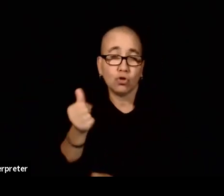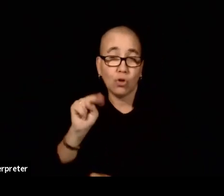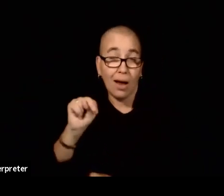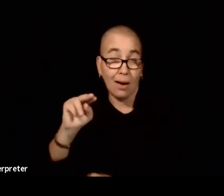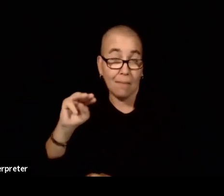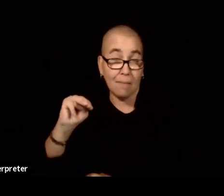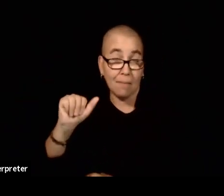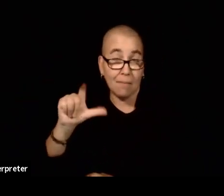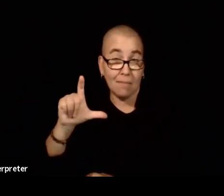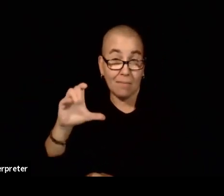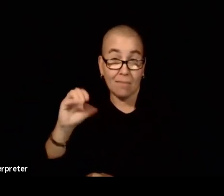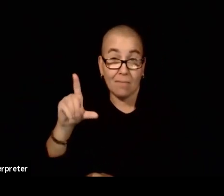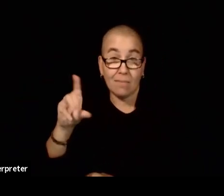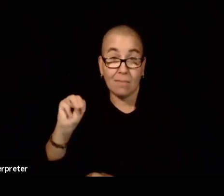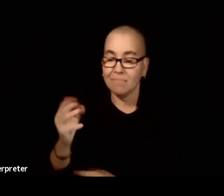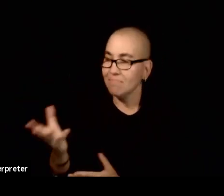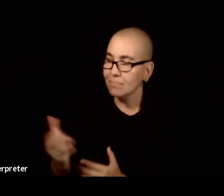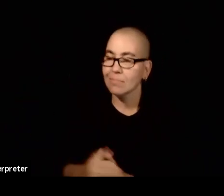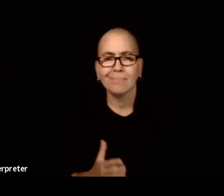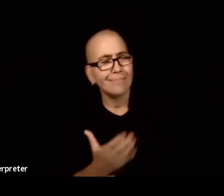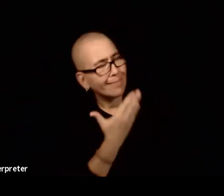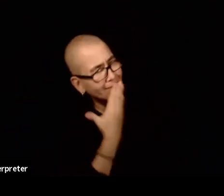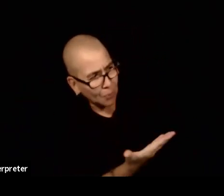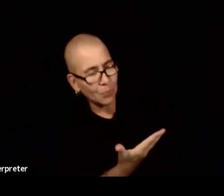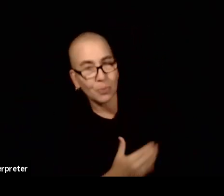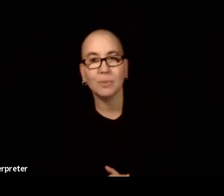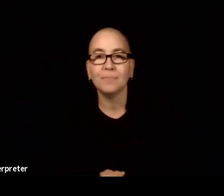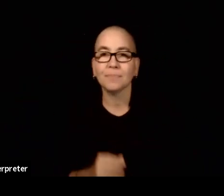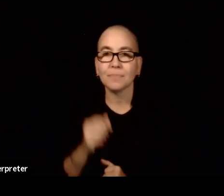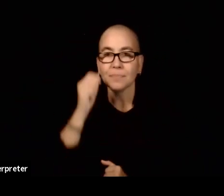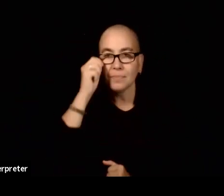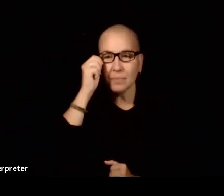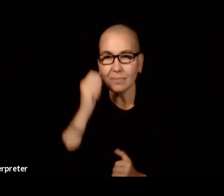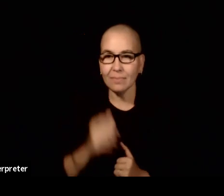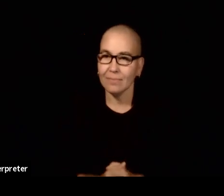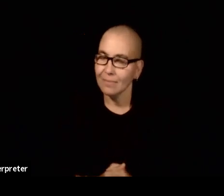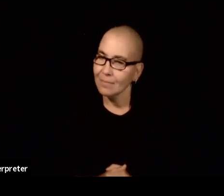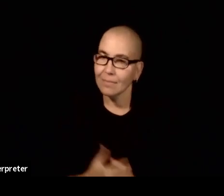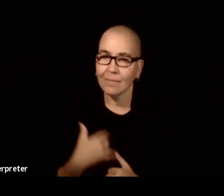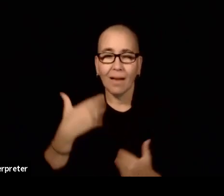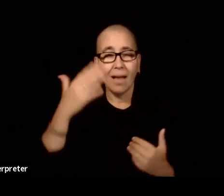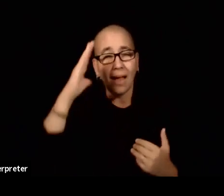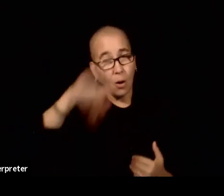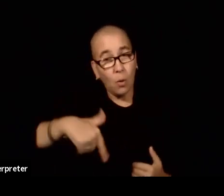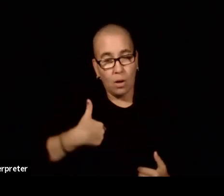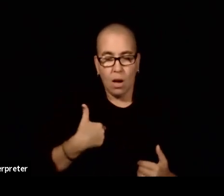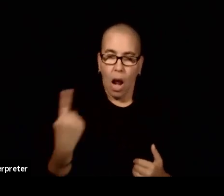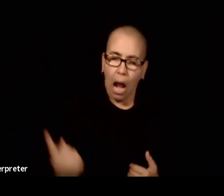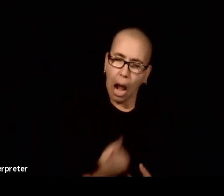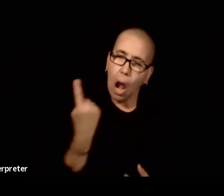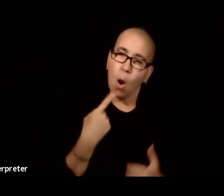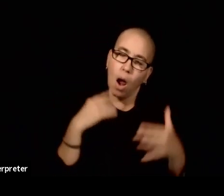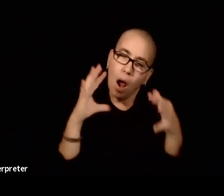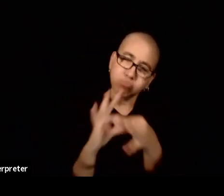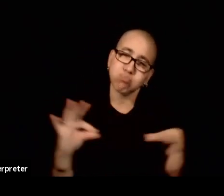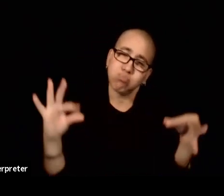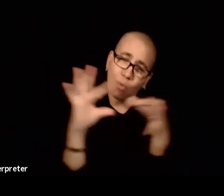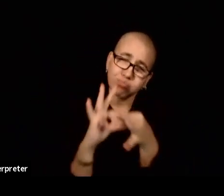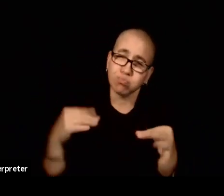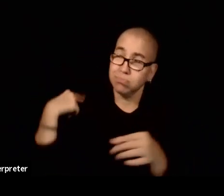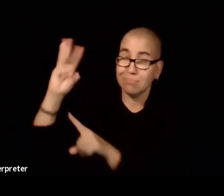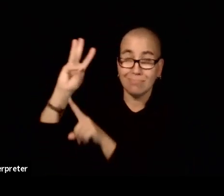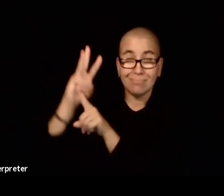about COVID time and how much has happened in 6 months. It's really important to remember, and the pace